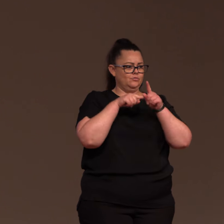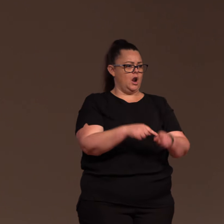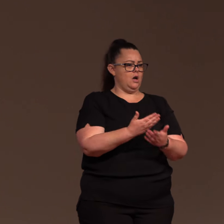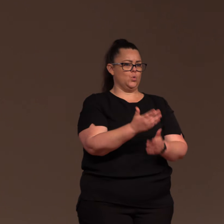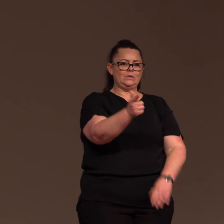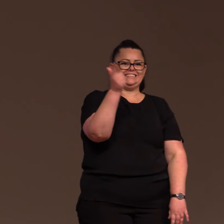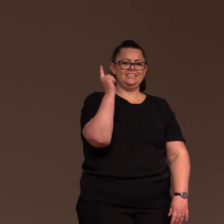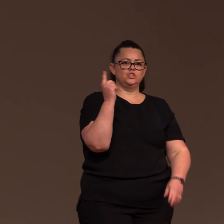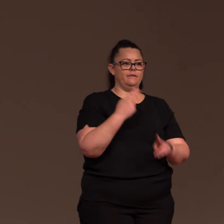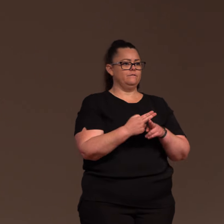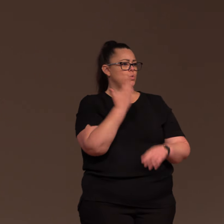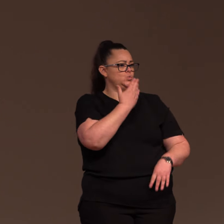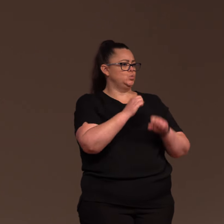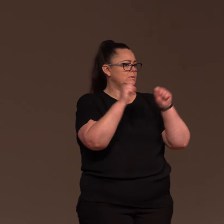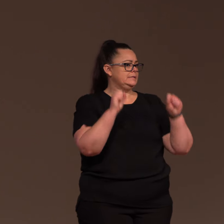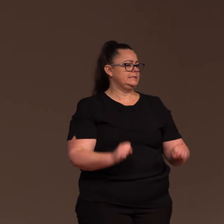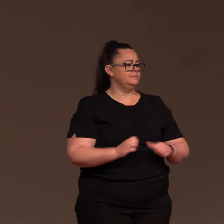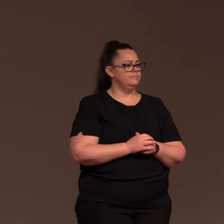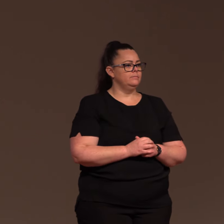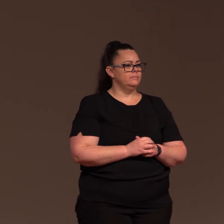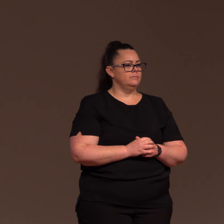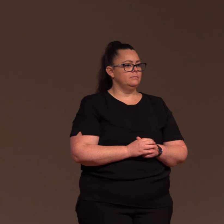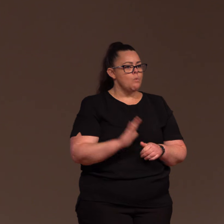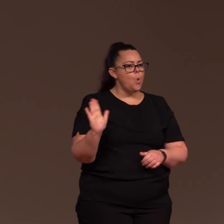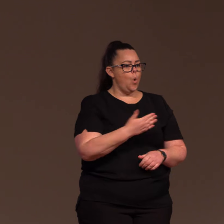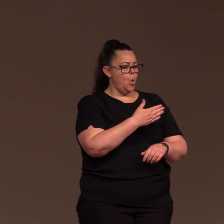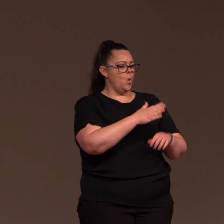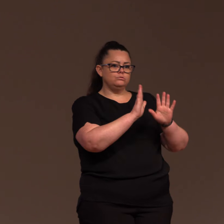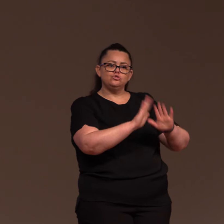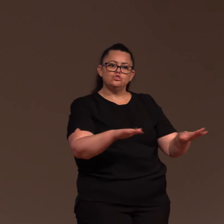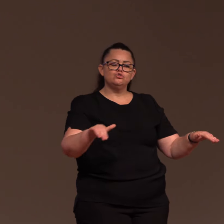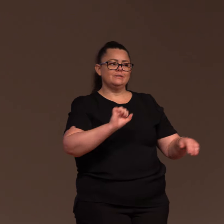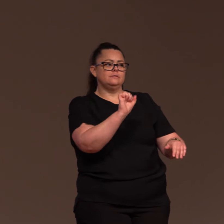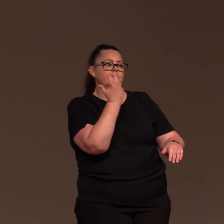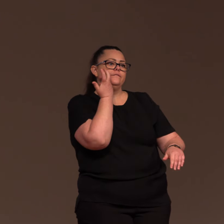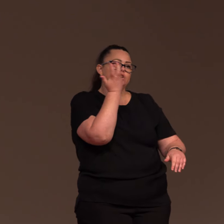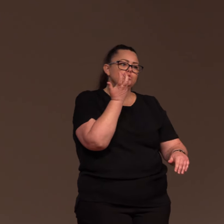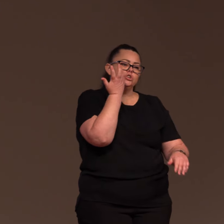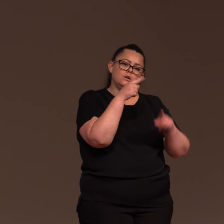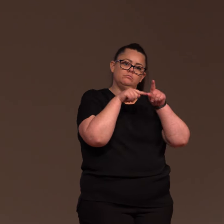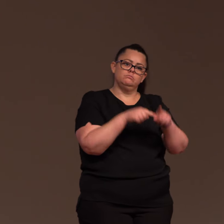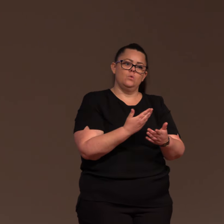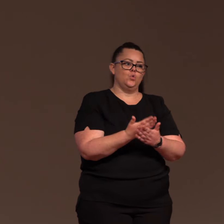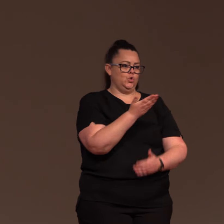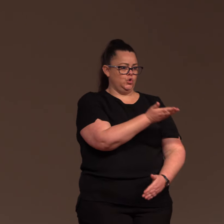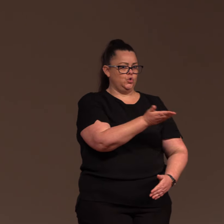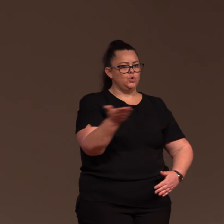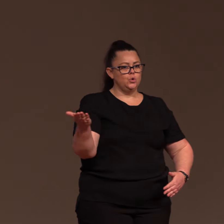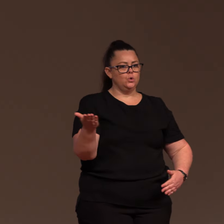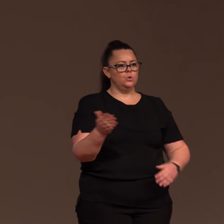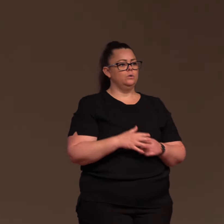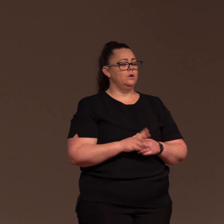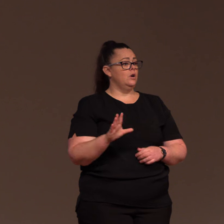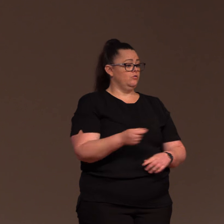celebrate today, every brighter future, everything that you've achieved from when you first walked in those primary school gates as a tiny little